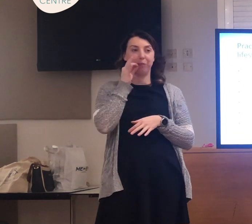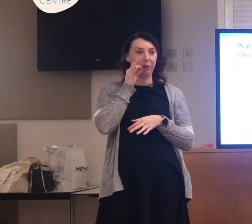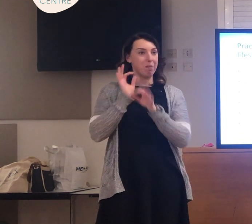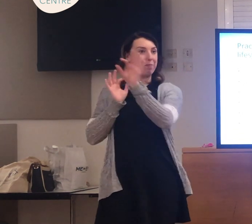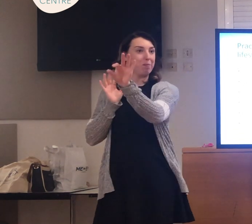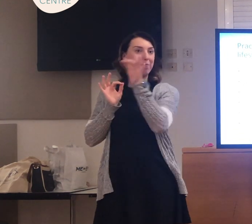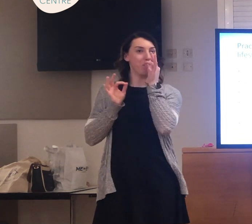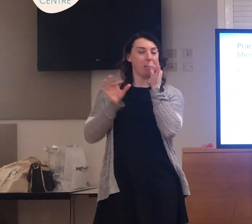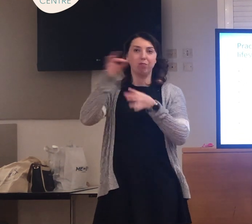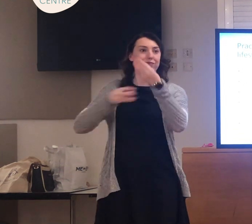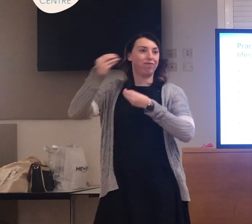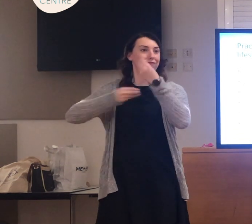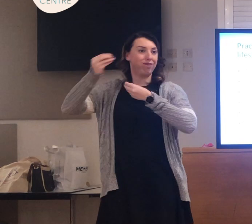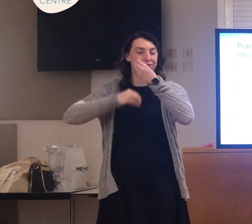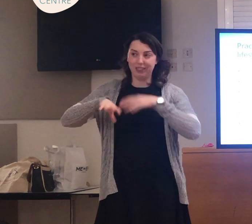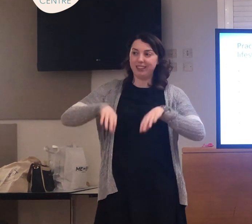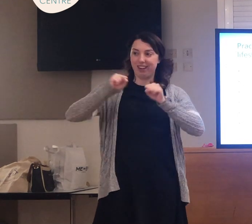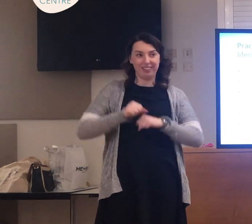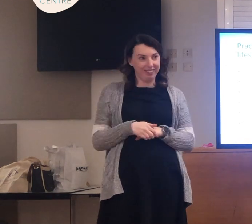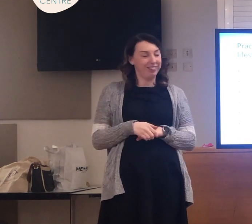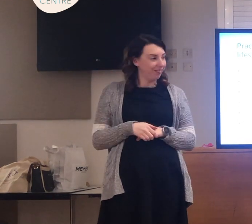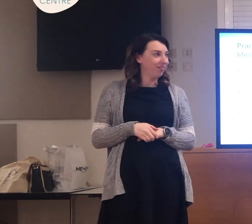do, the floodgates open.